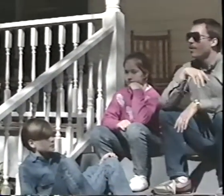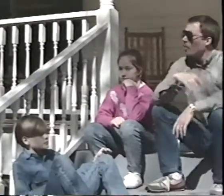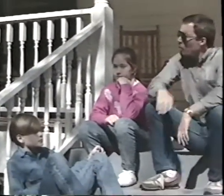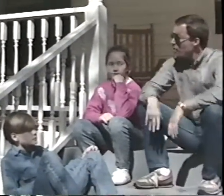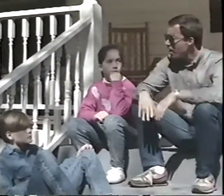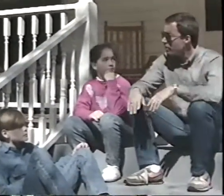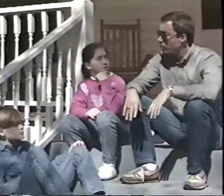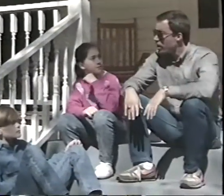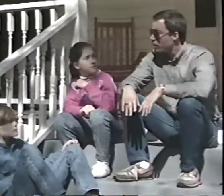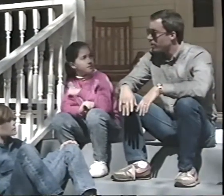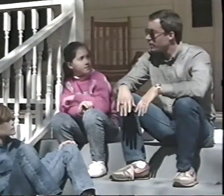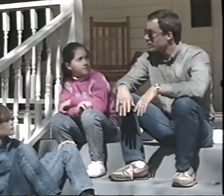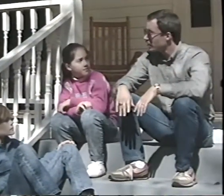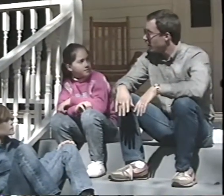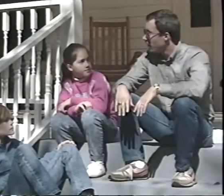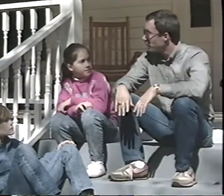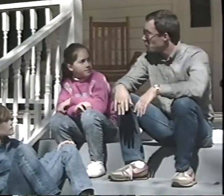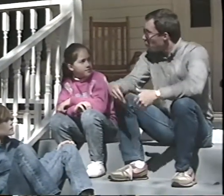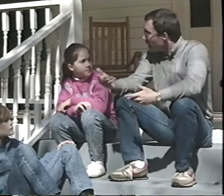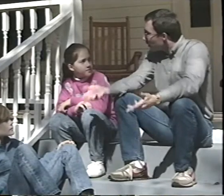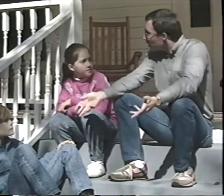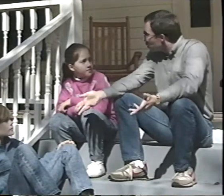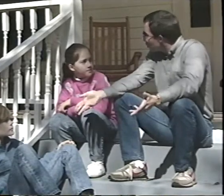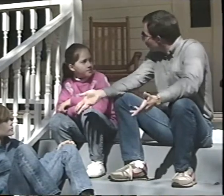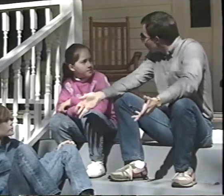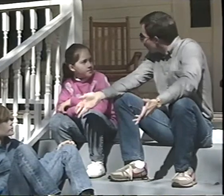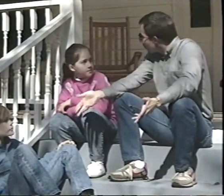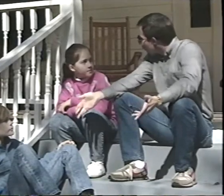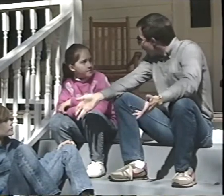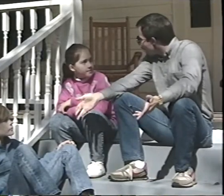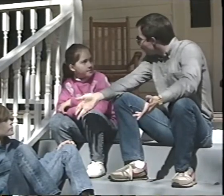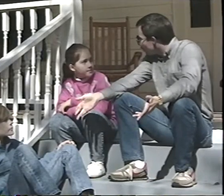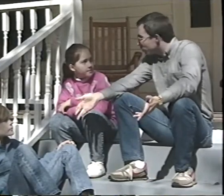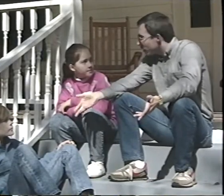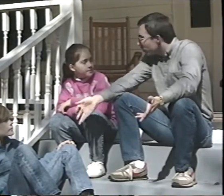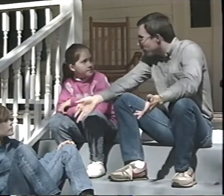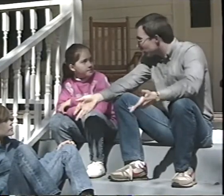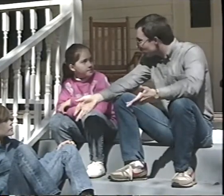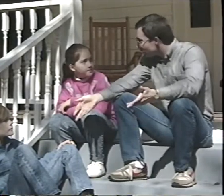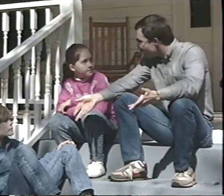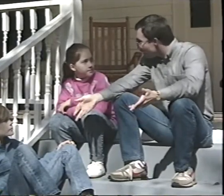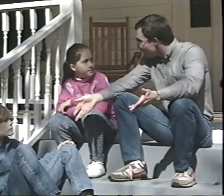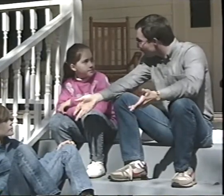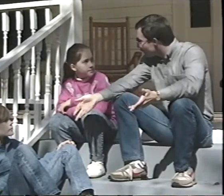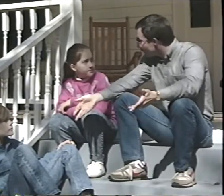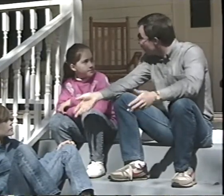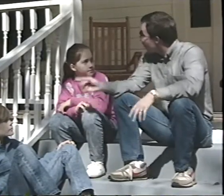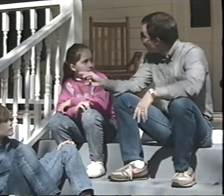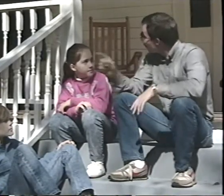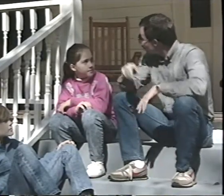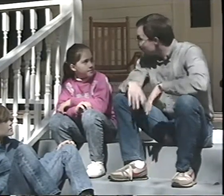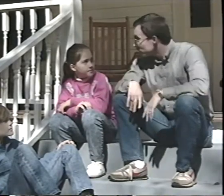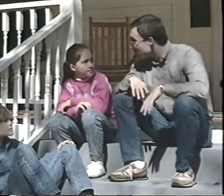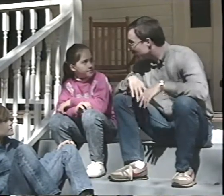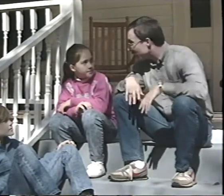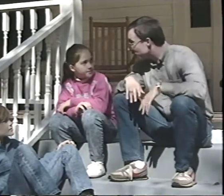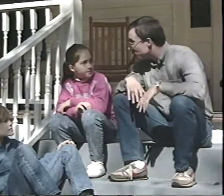While Mom and Grandma are fixing lunch, why don't I show you signs for animals and other things on a farm? In fact, the first sign I can show you